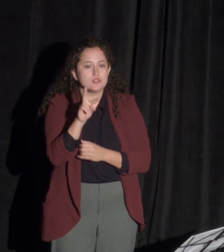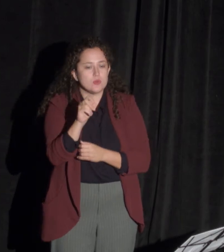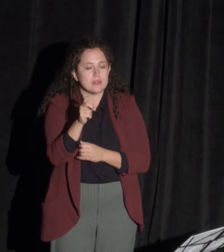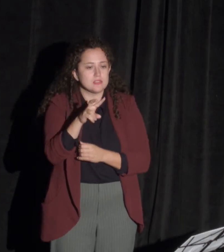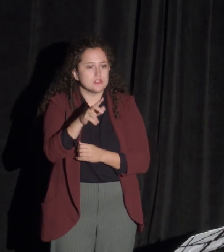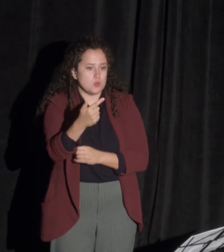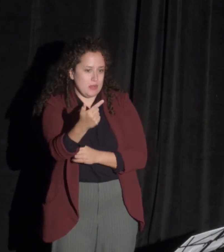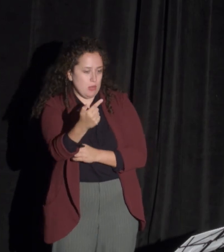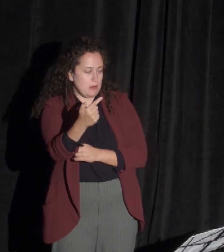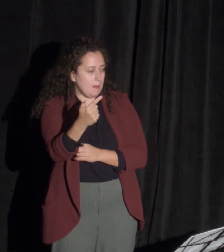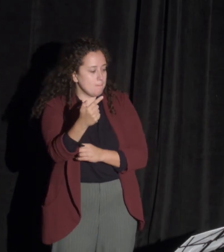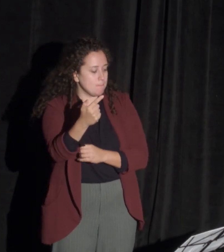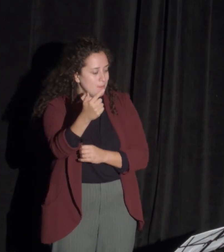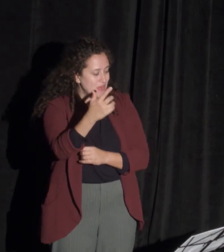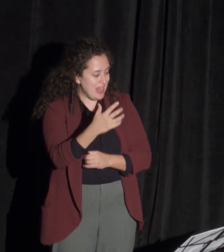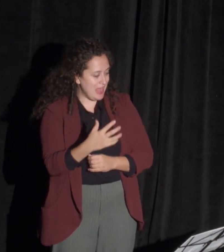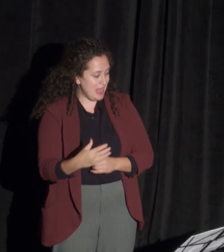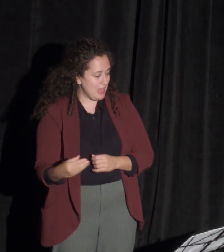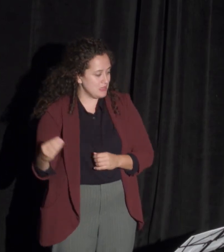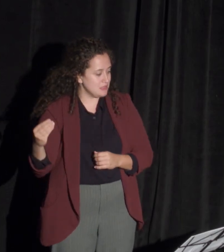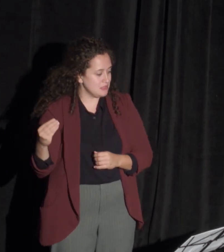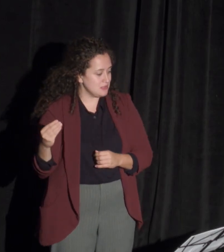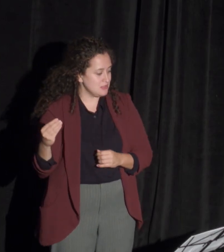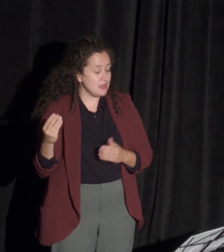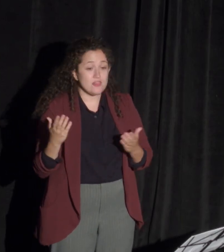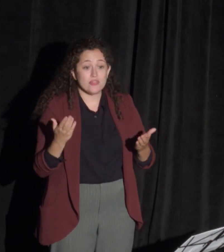And the nominees are